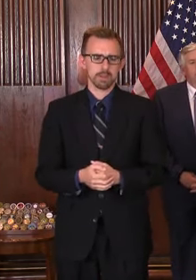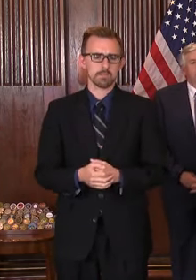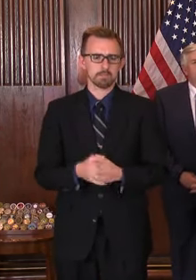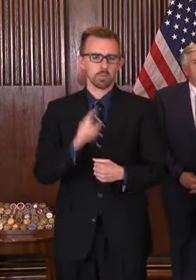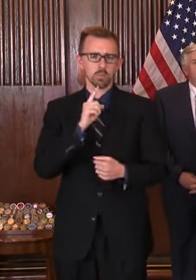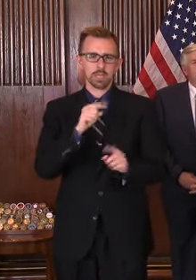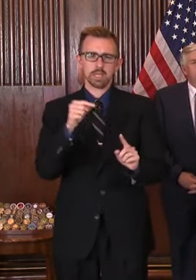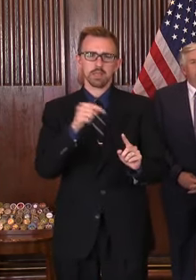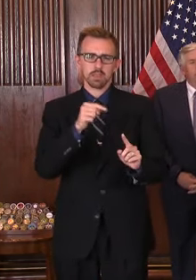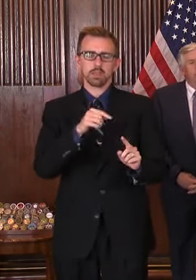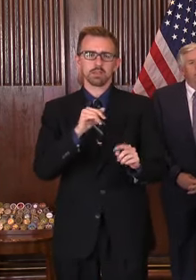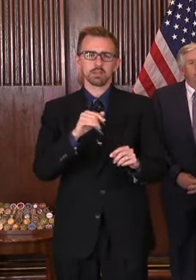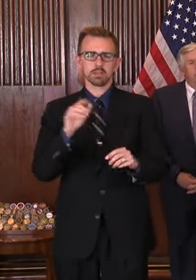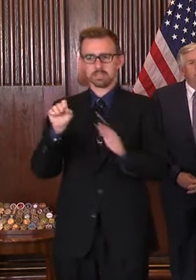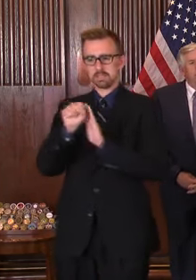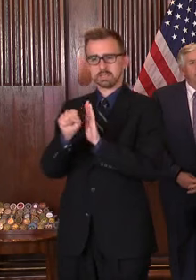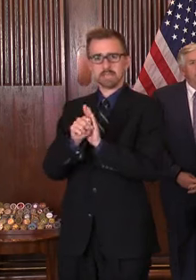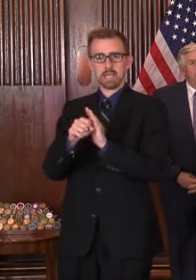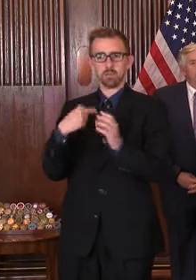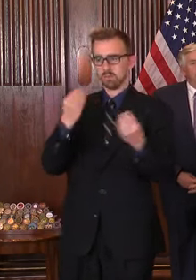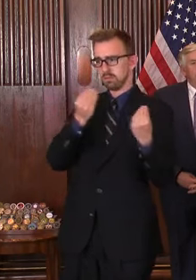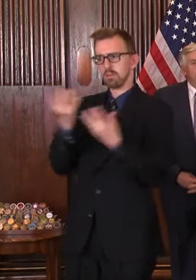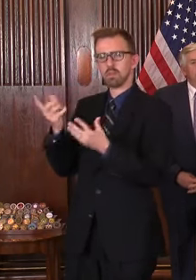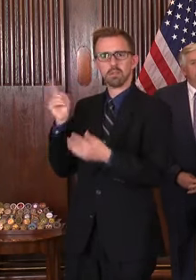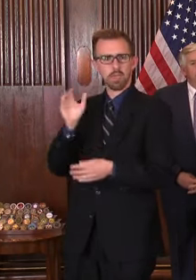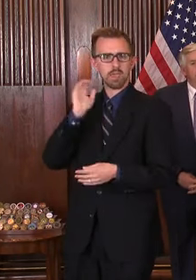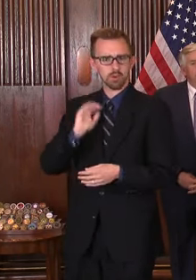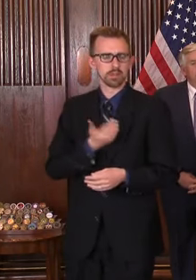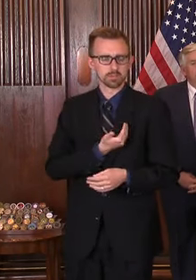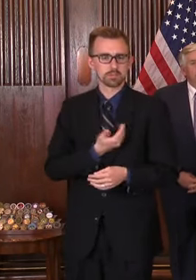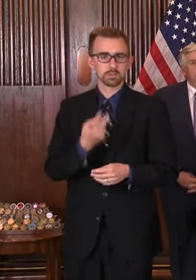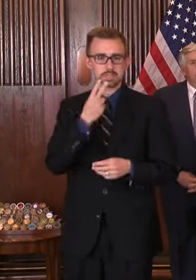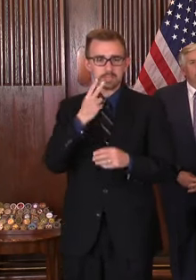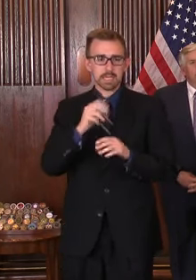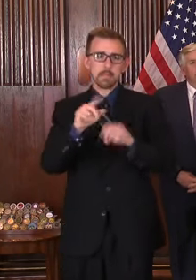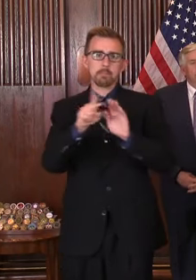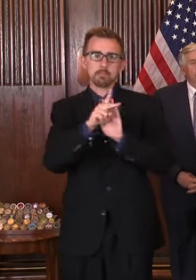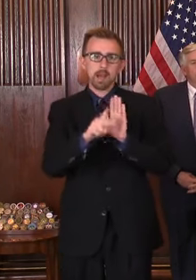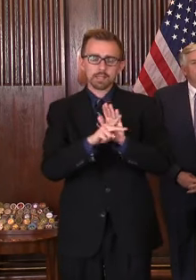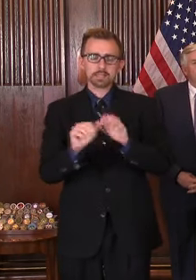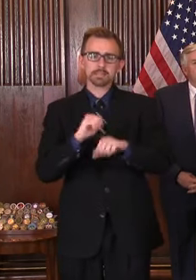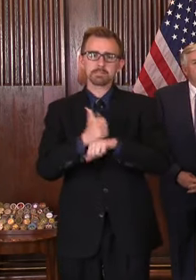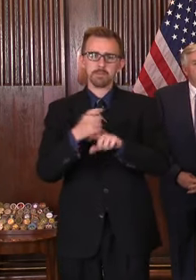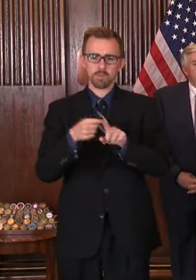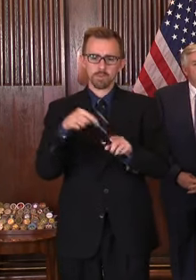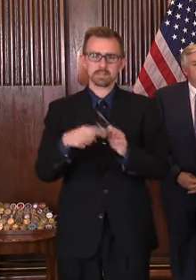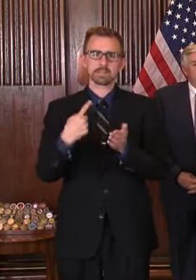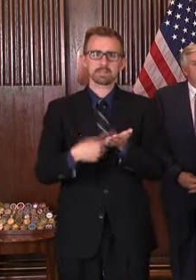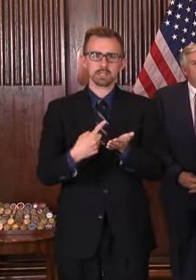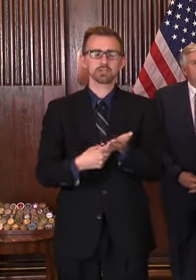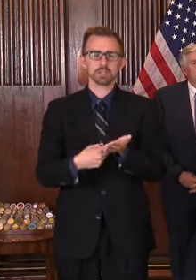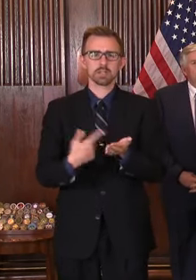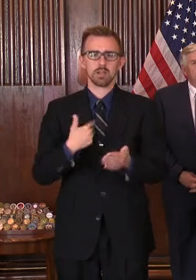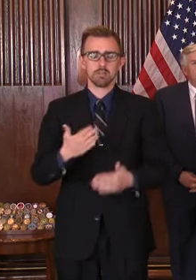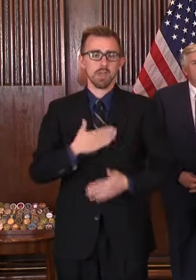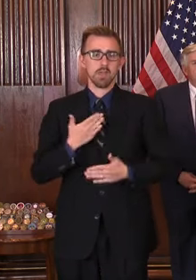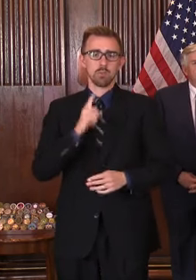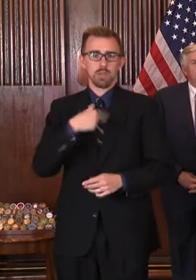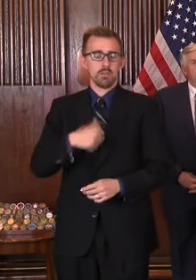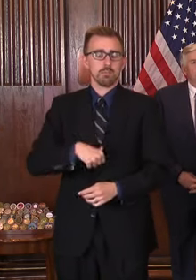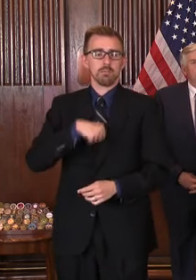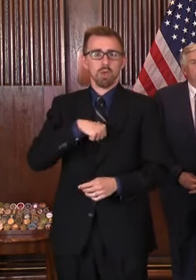been heard by the state. We've seen these things implemented. We've seen policies come out of these discussions, and it's something that I'm happy and proud